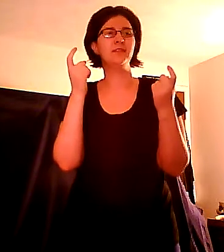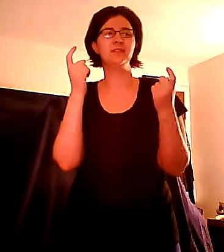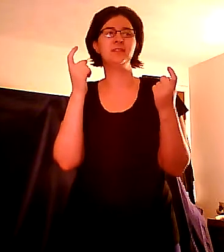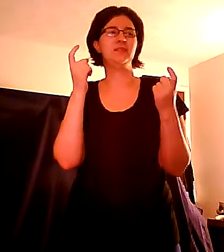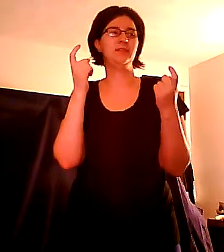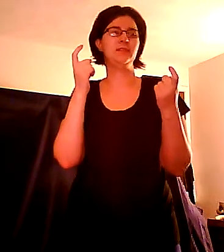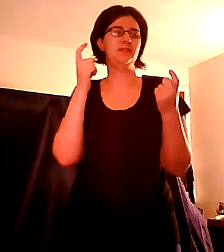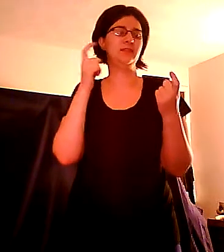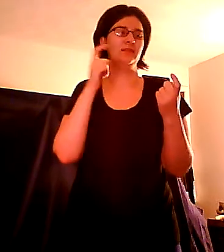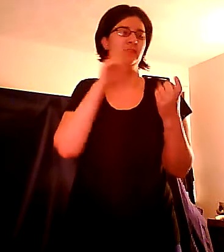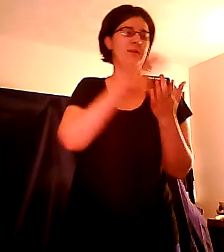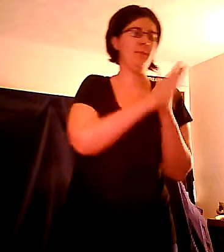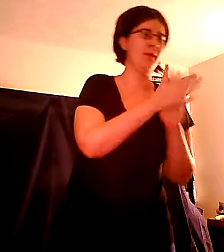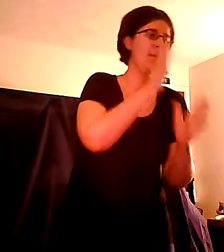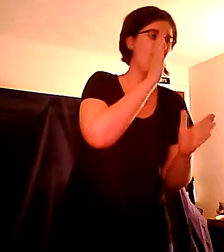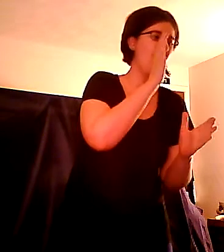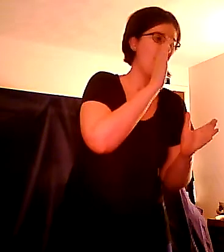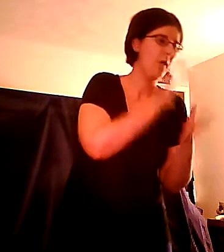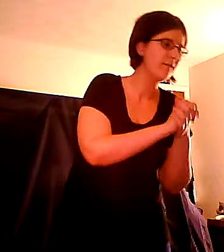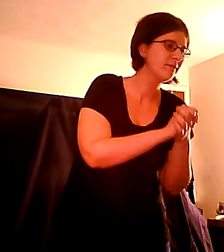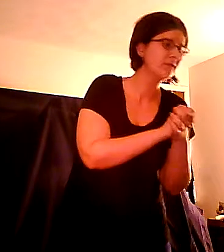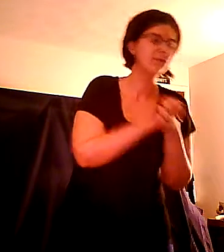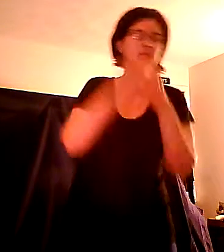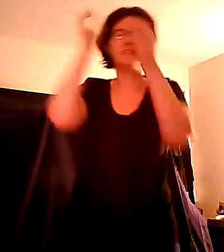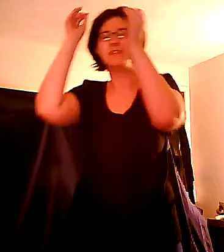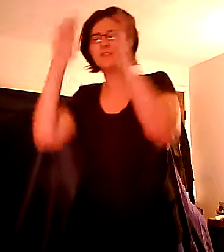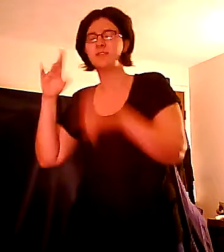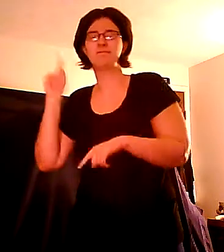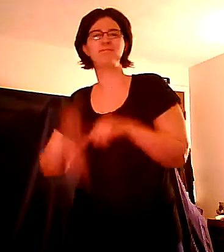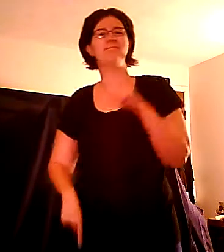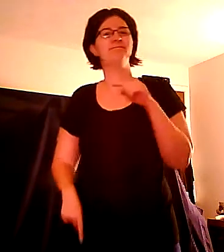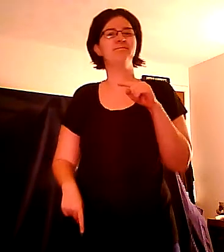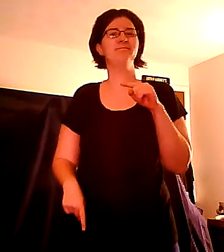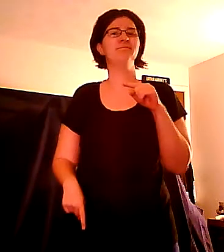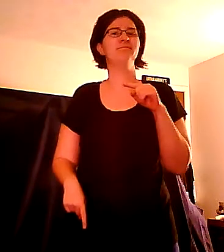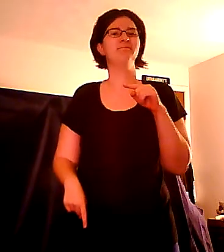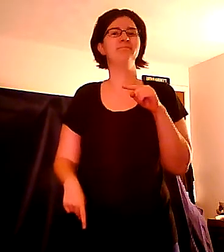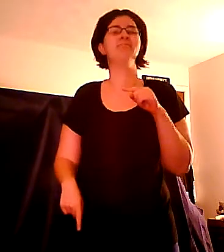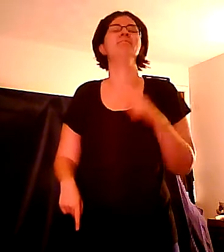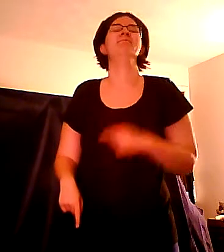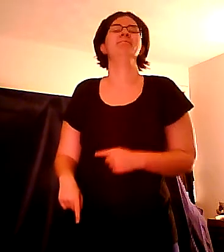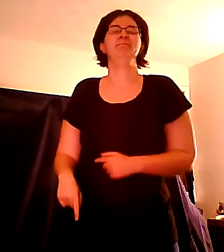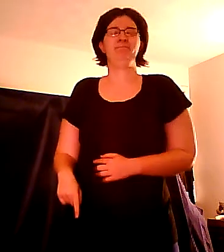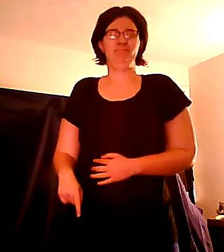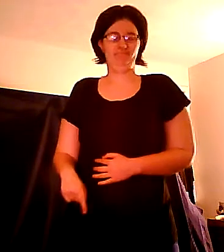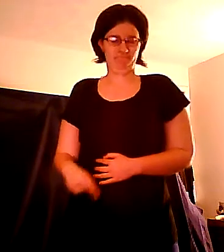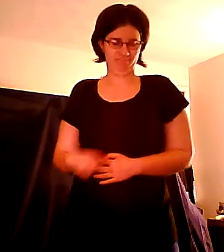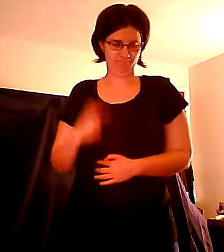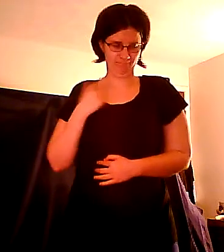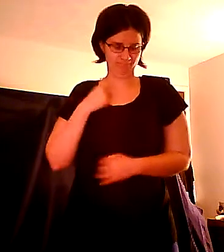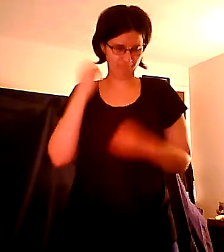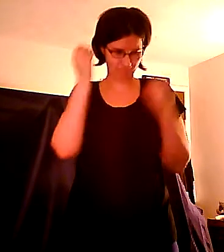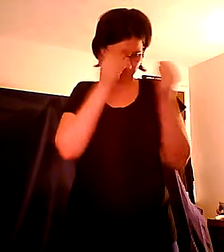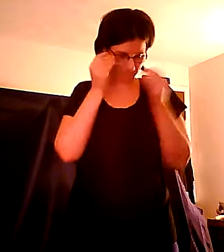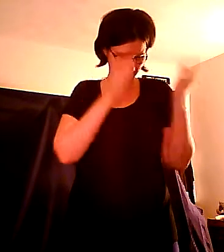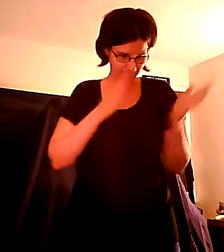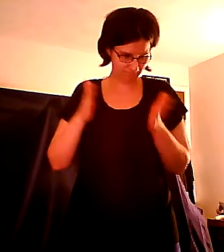out. I talked to my father. It is something that most girls have never done. I told my father, I will only go through